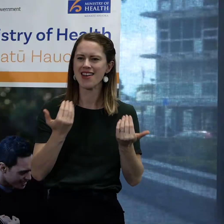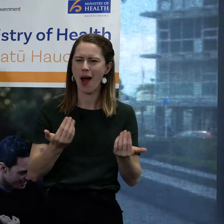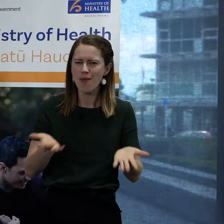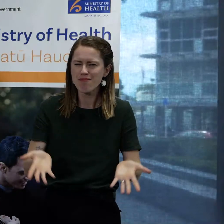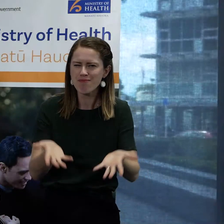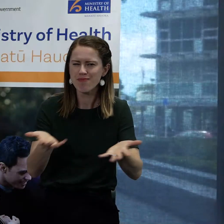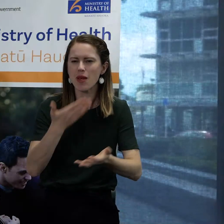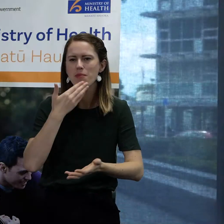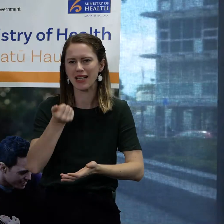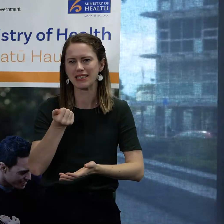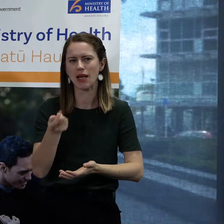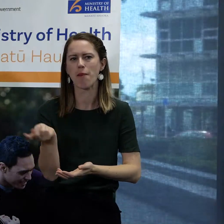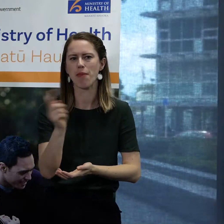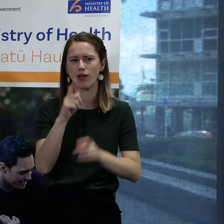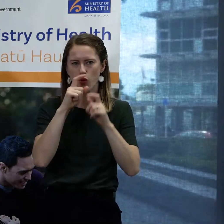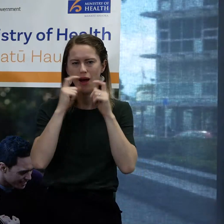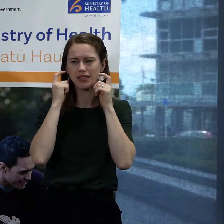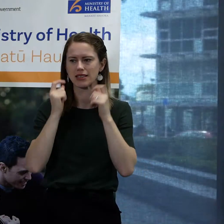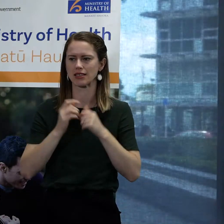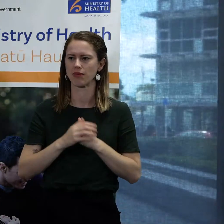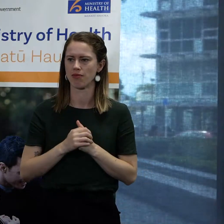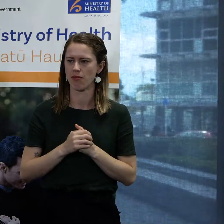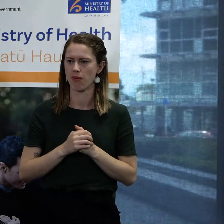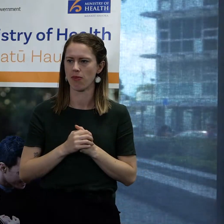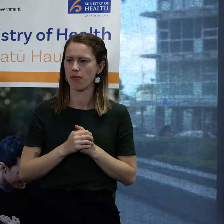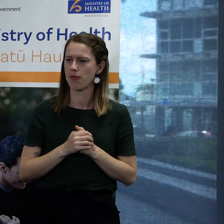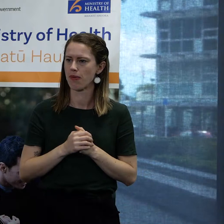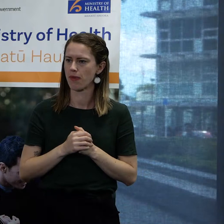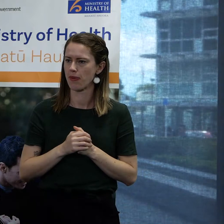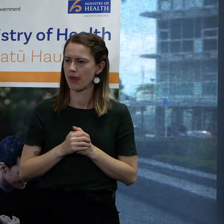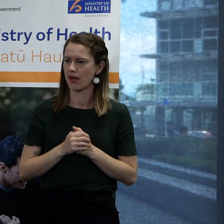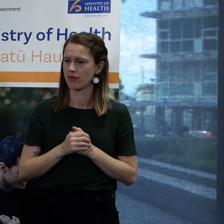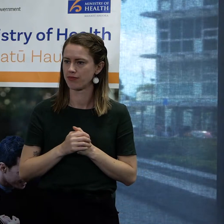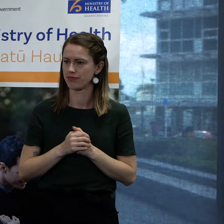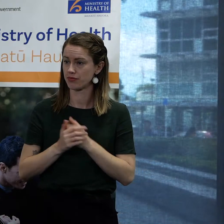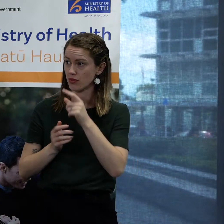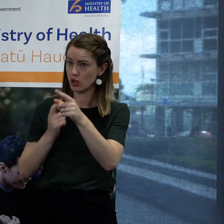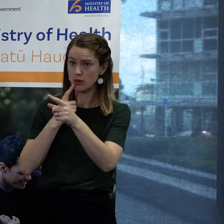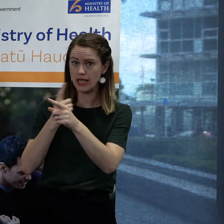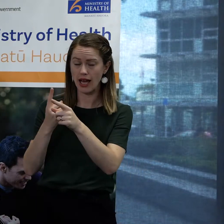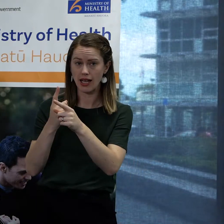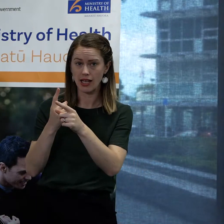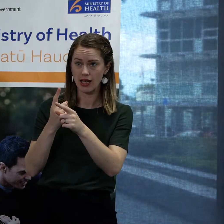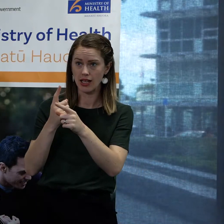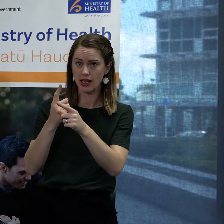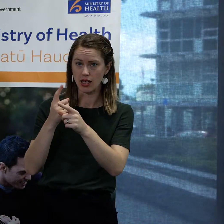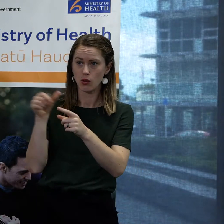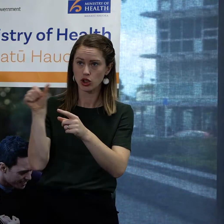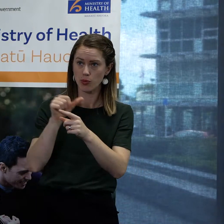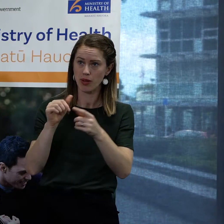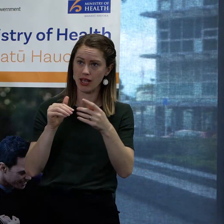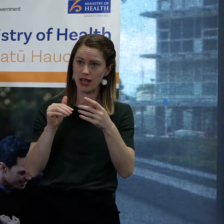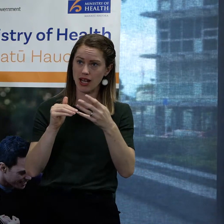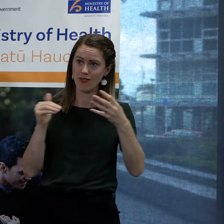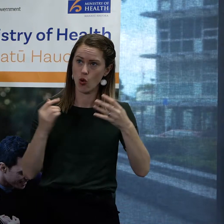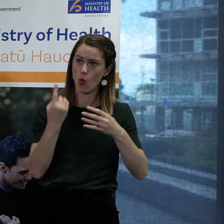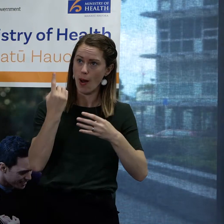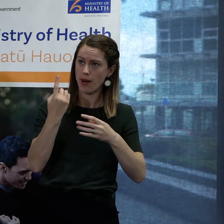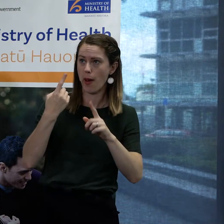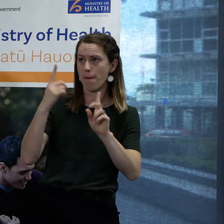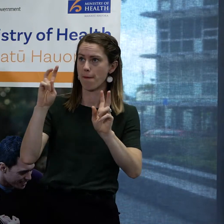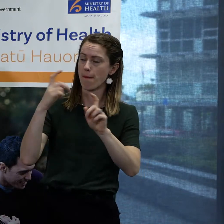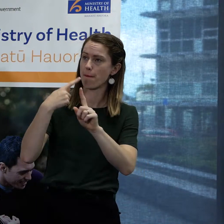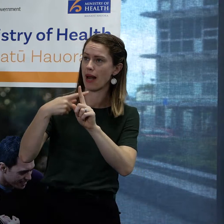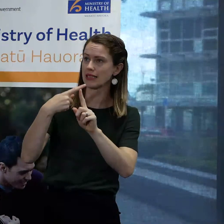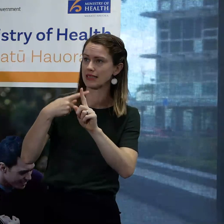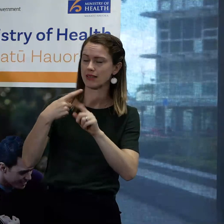would say, to add them back in. So now? Sorry? So are you saying, in your mind, we should be in level 1+ now?